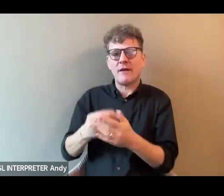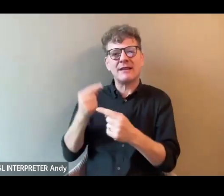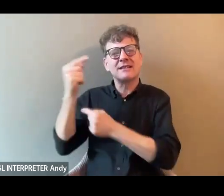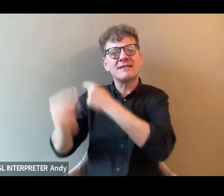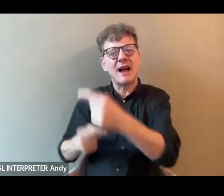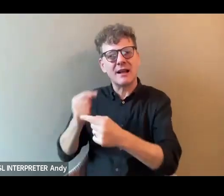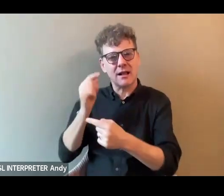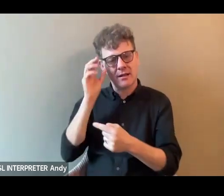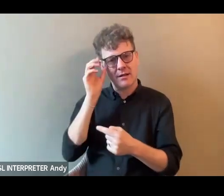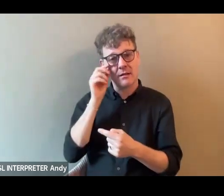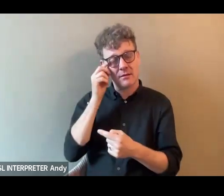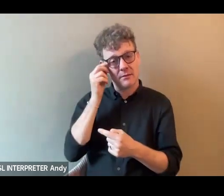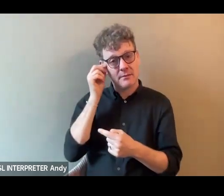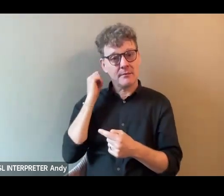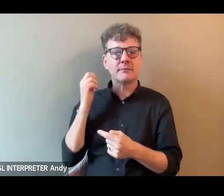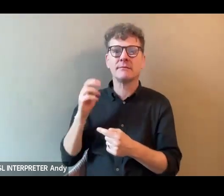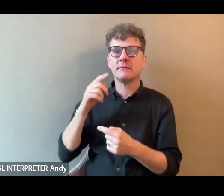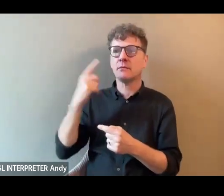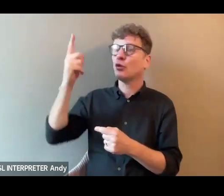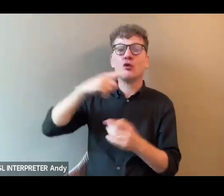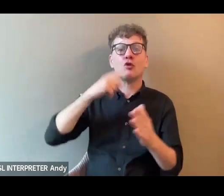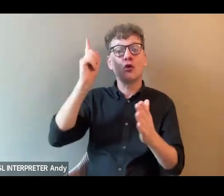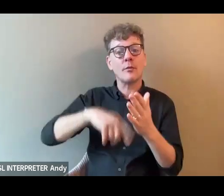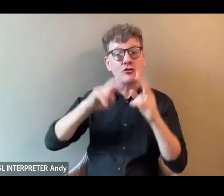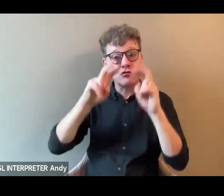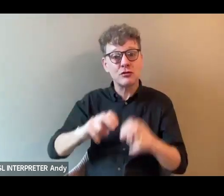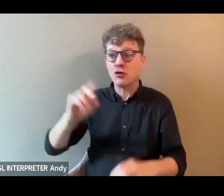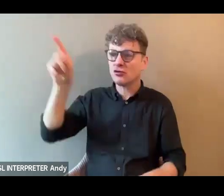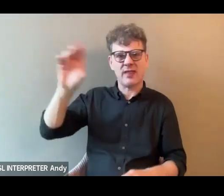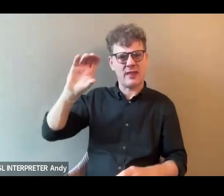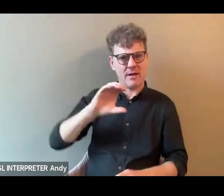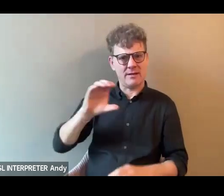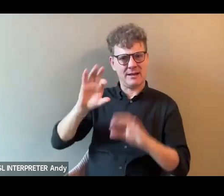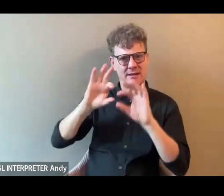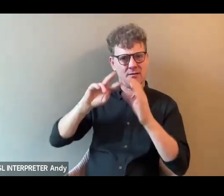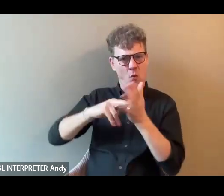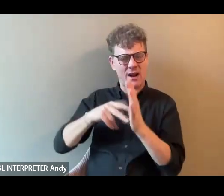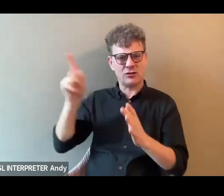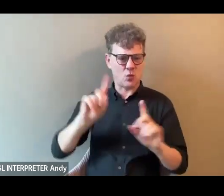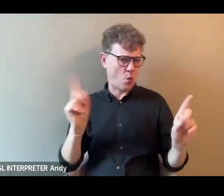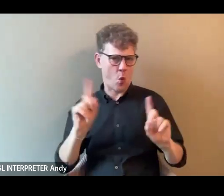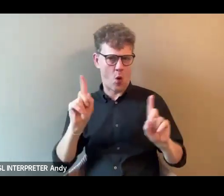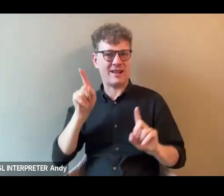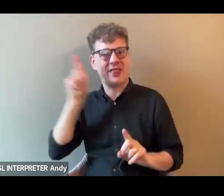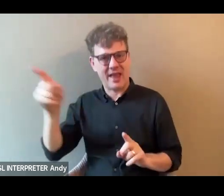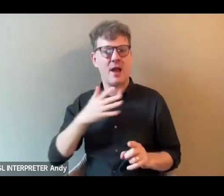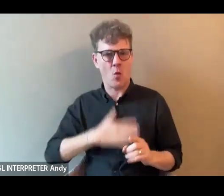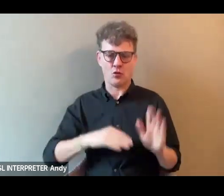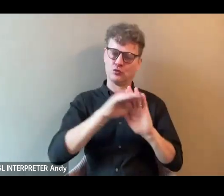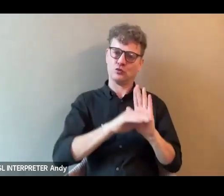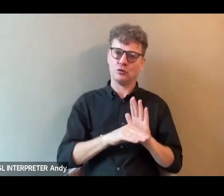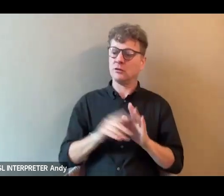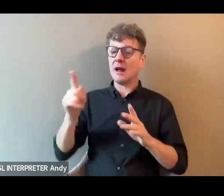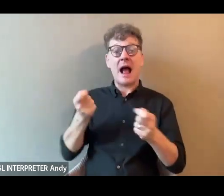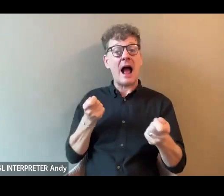from talking to people who are commissioning research, so funders as they think about what is it that we actually want to do here, to the